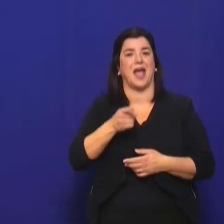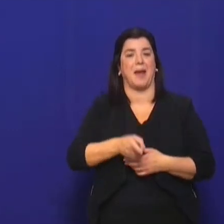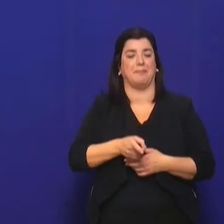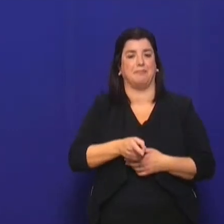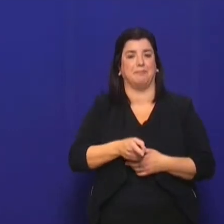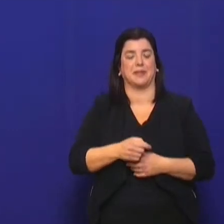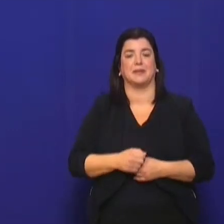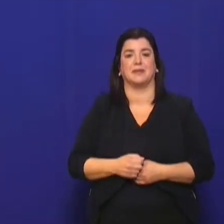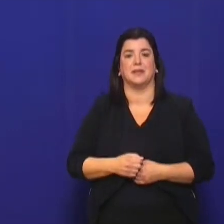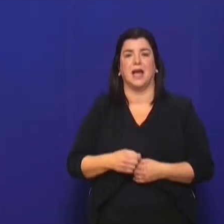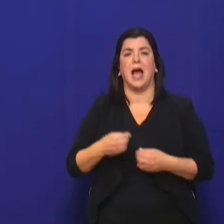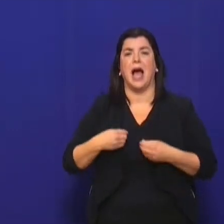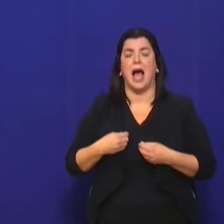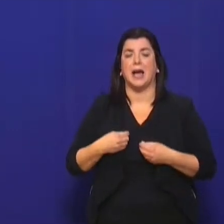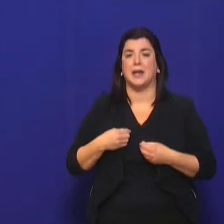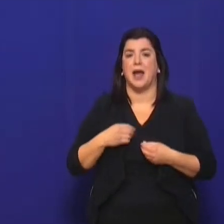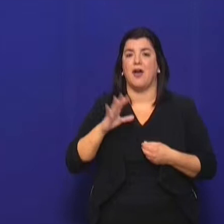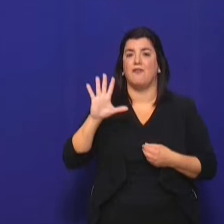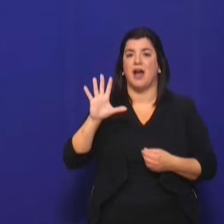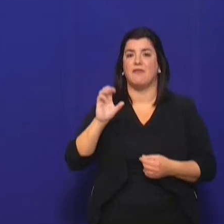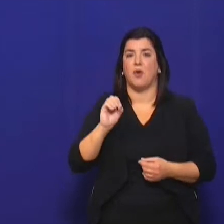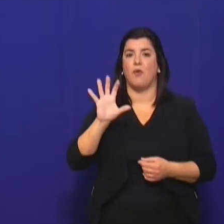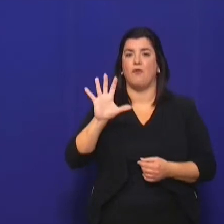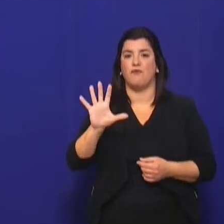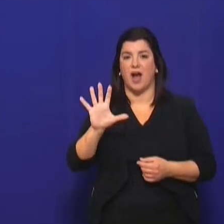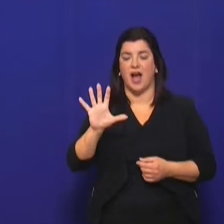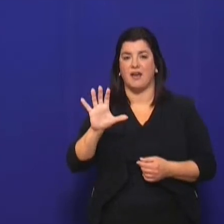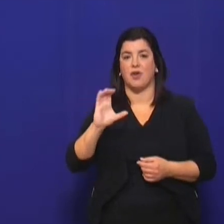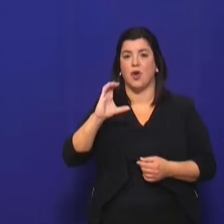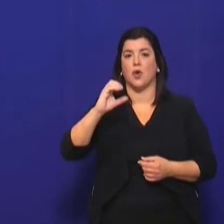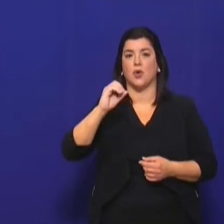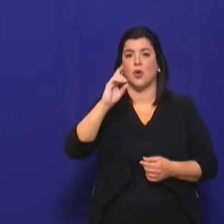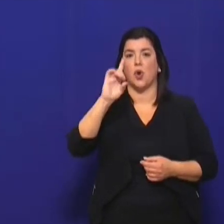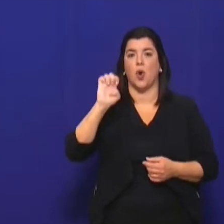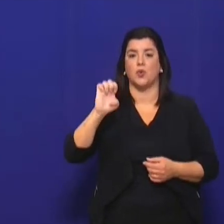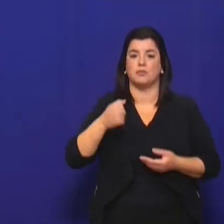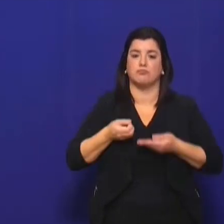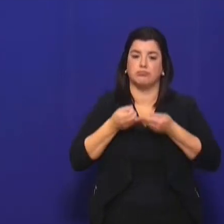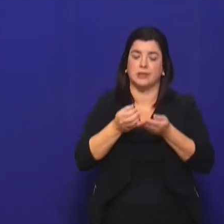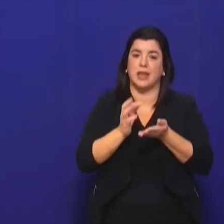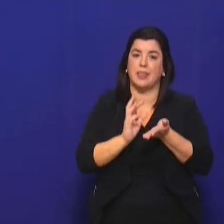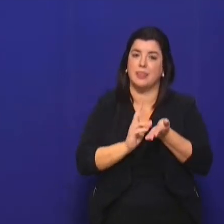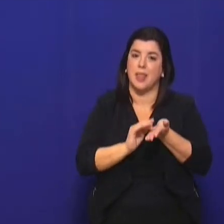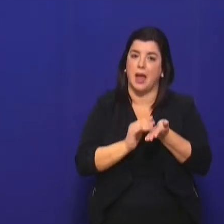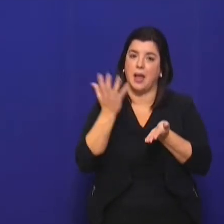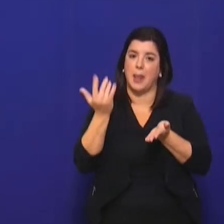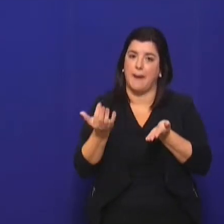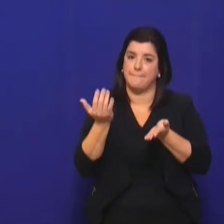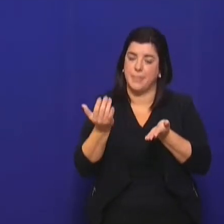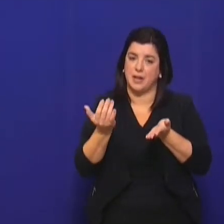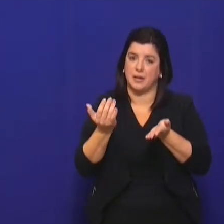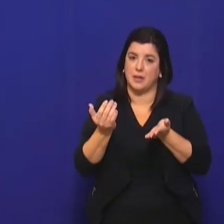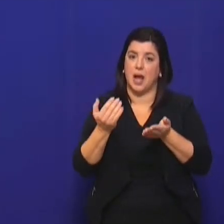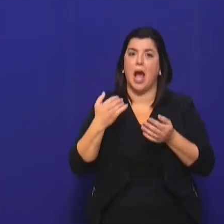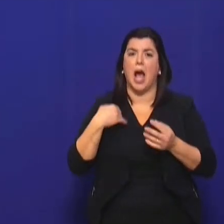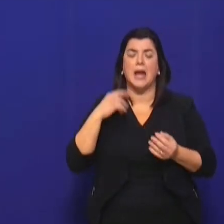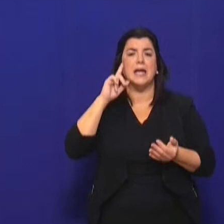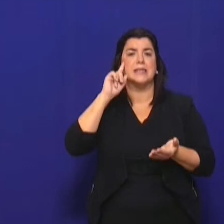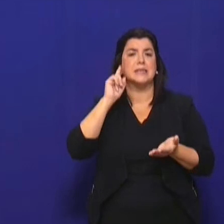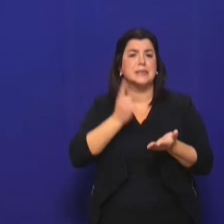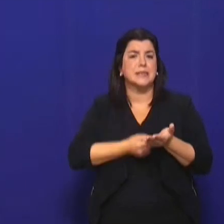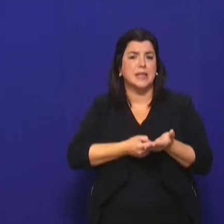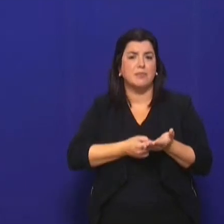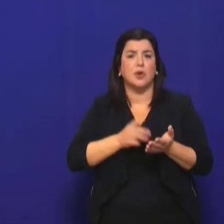tajna 505 codes lil persuni li kienu pożittivi u mill-analiżi tagħna sibna li kien